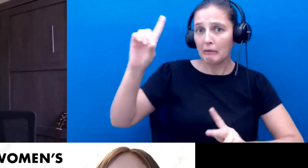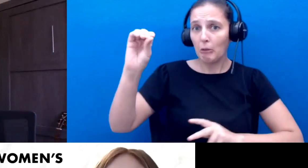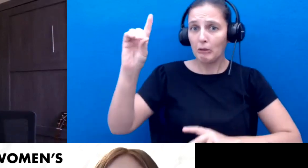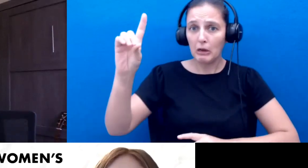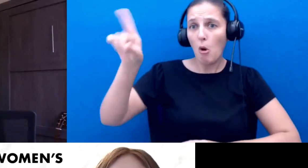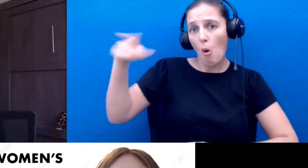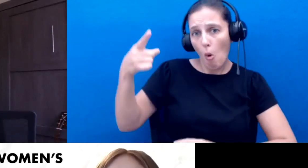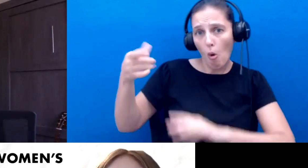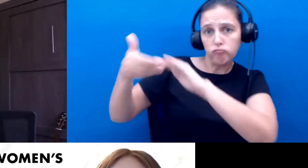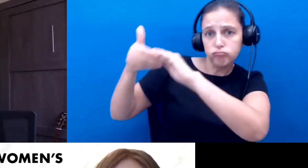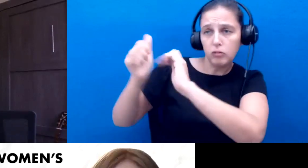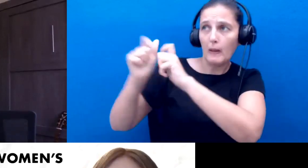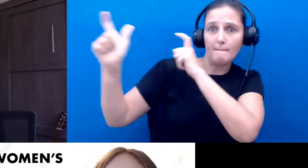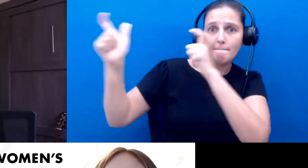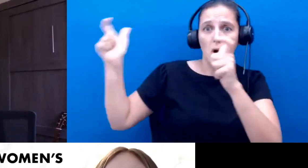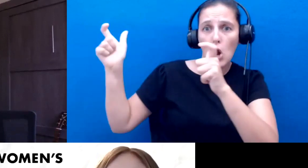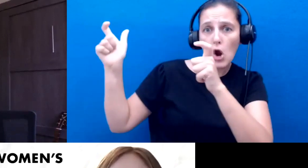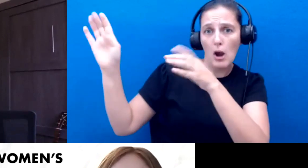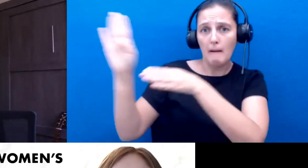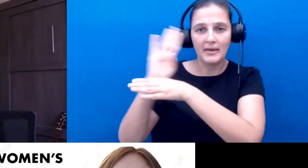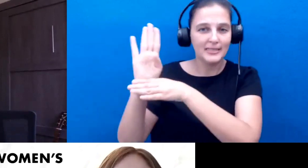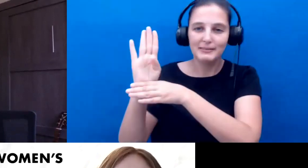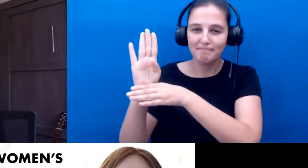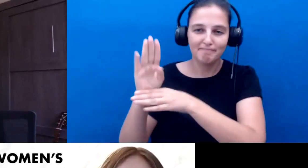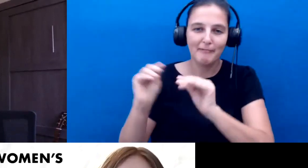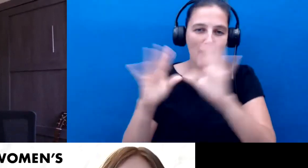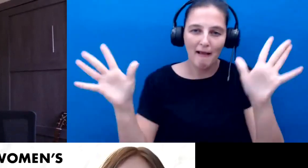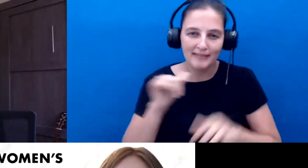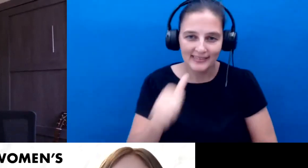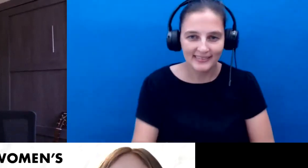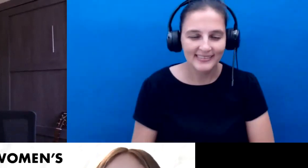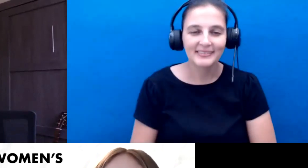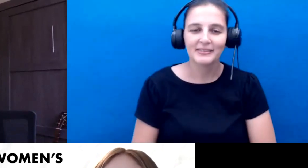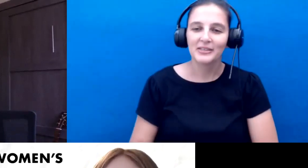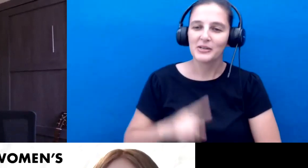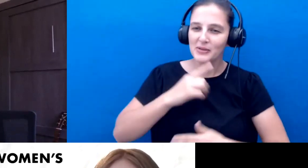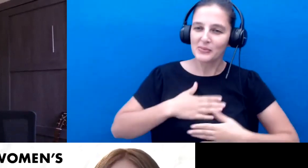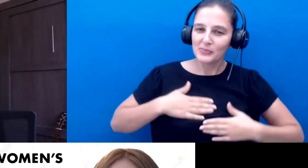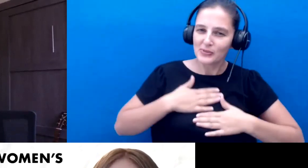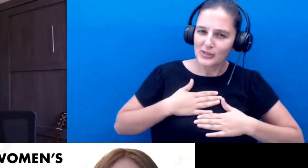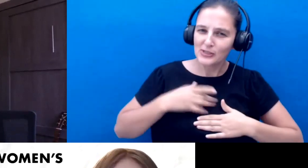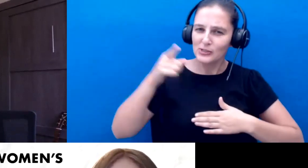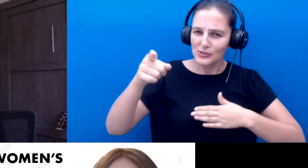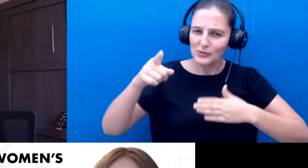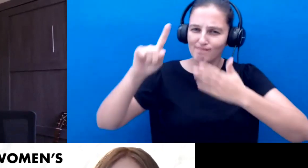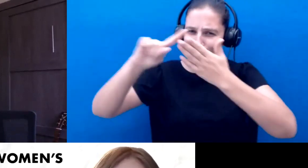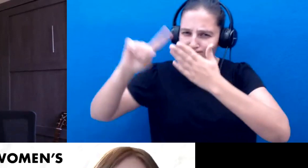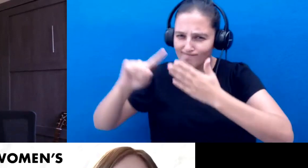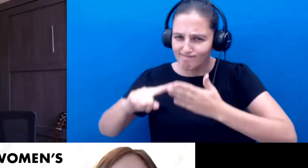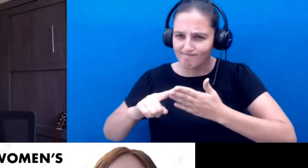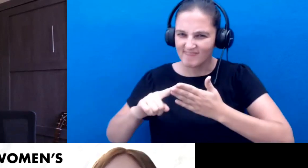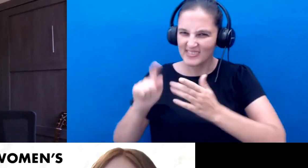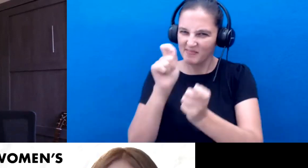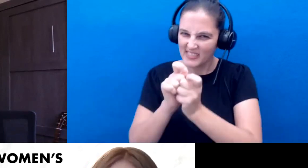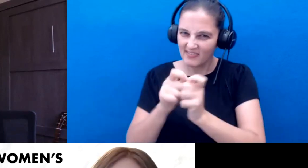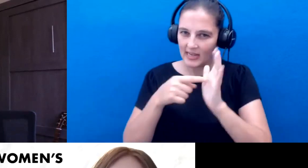with large or big companies. So I really appreciate you researching a specific